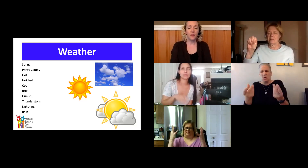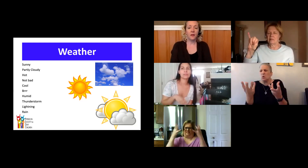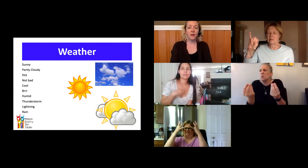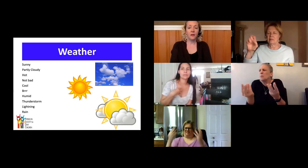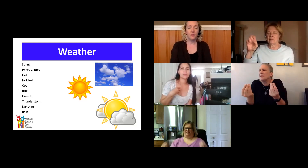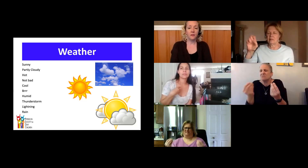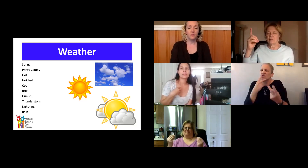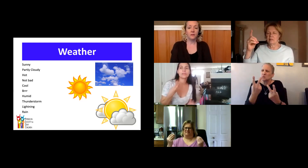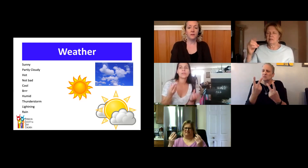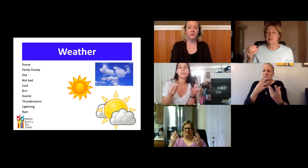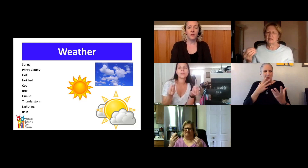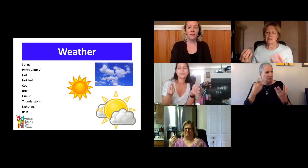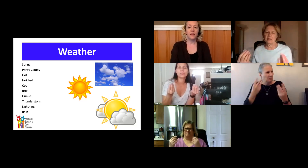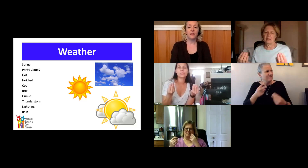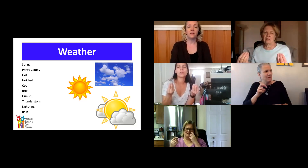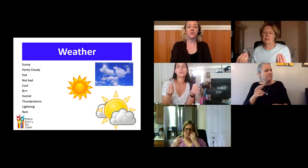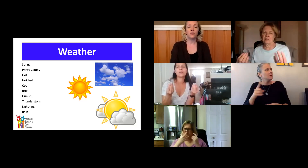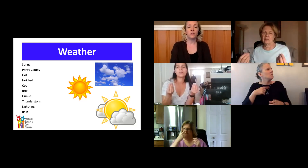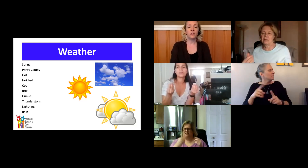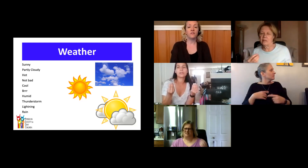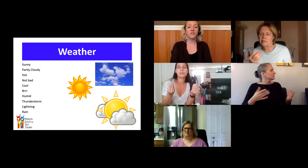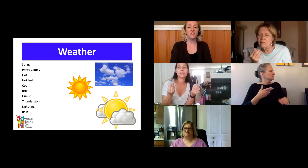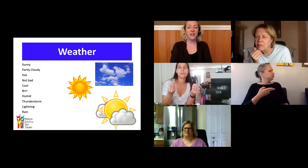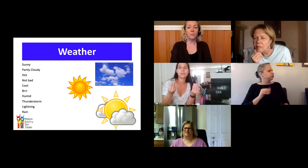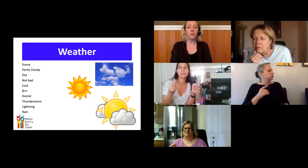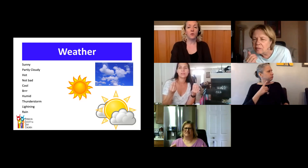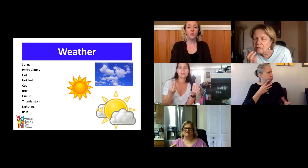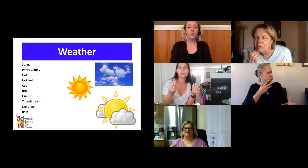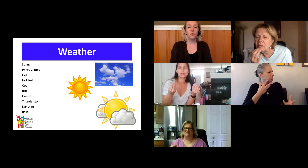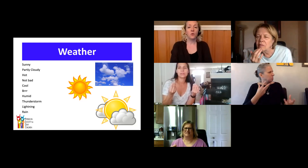And then do the sign for damp, or